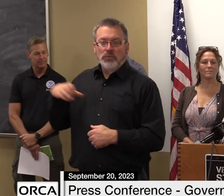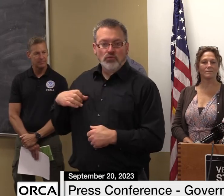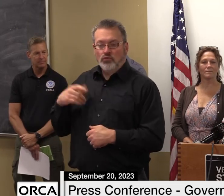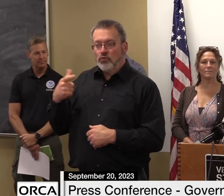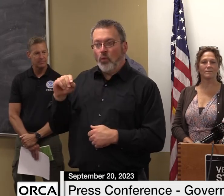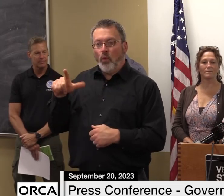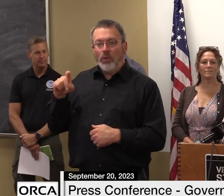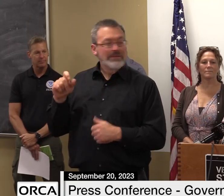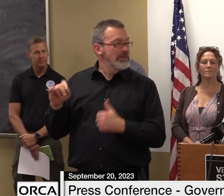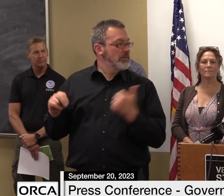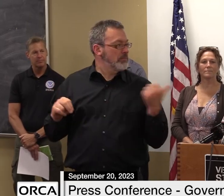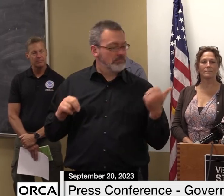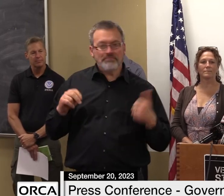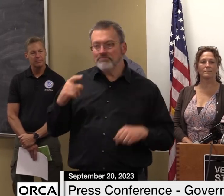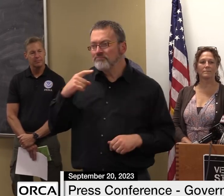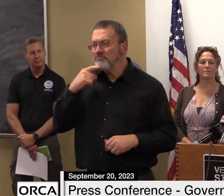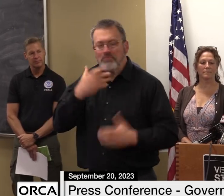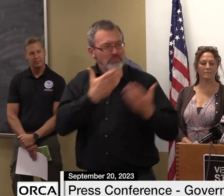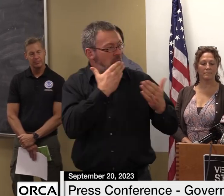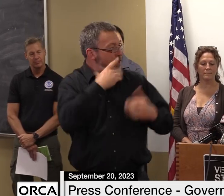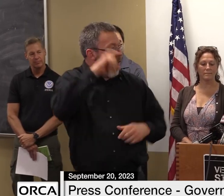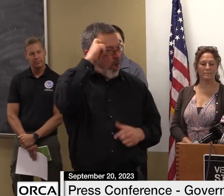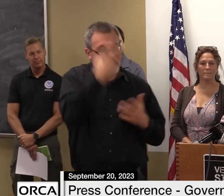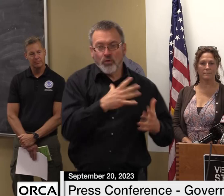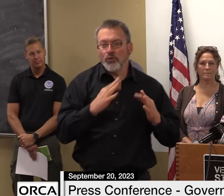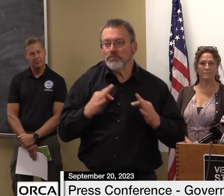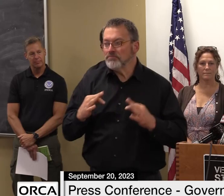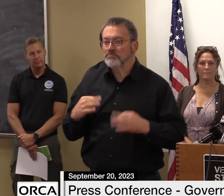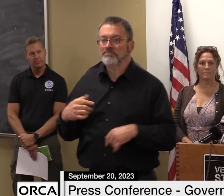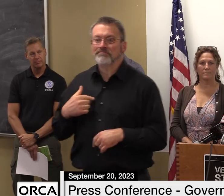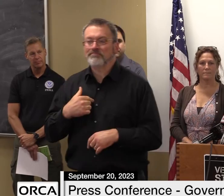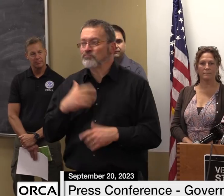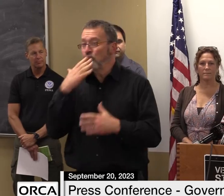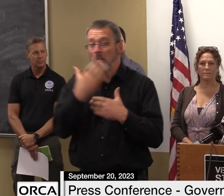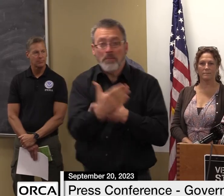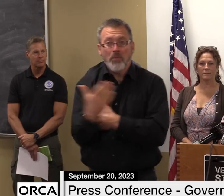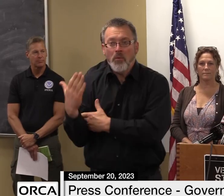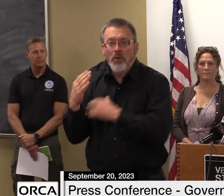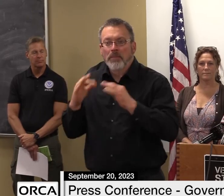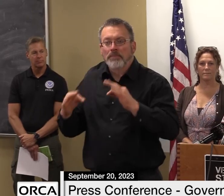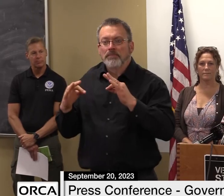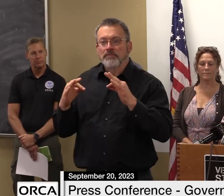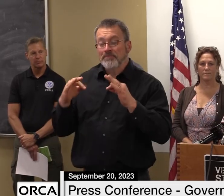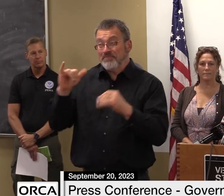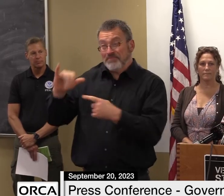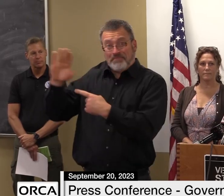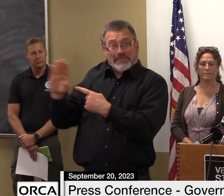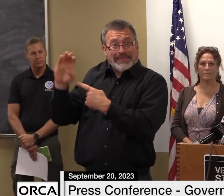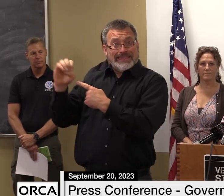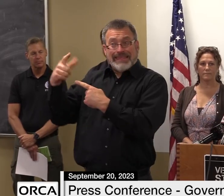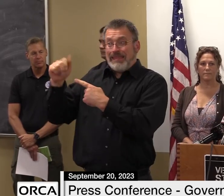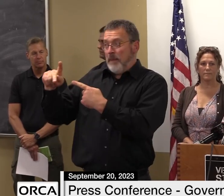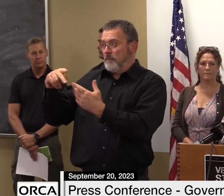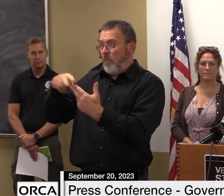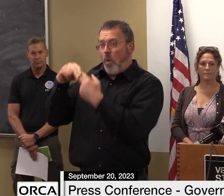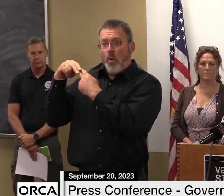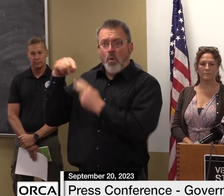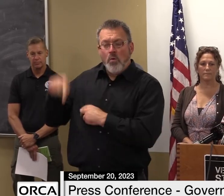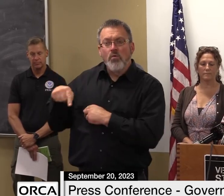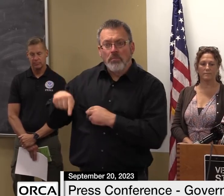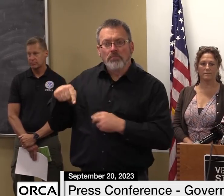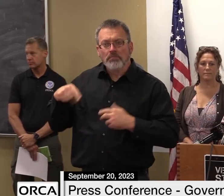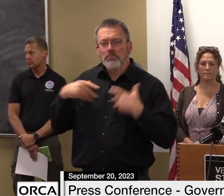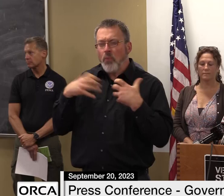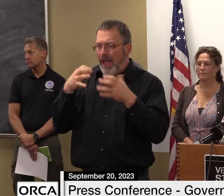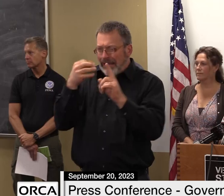Thanks, Governor. Good morning. As the Governor mentioned, we are making some tweaks to the BGAP program as we look to get more money out